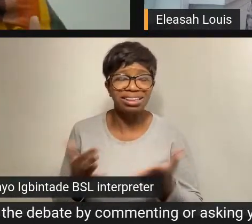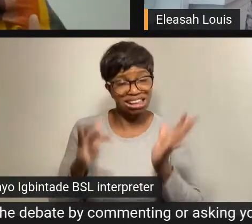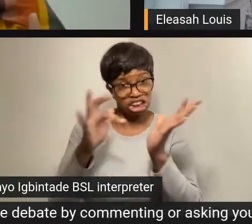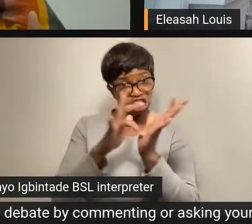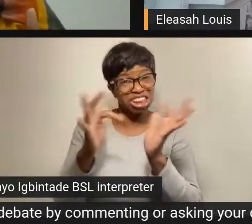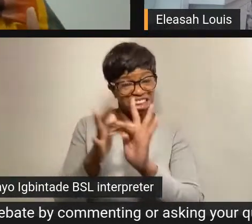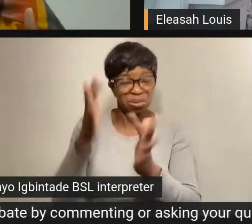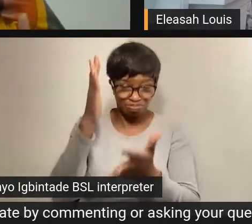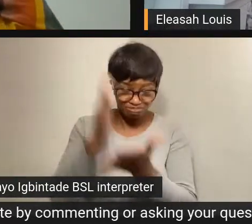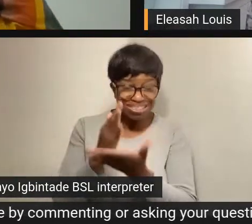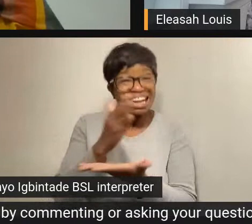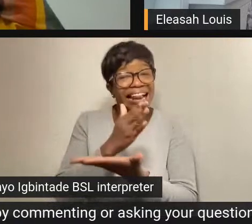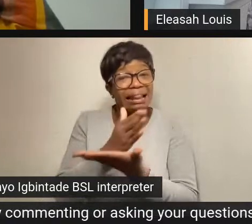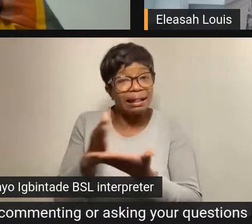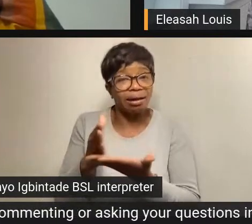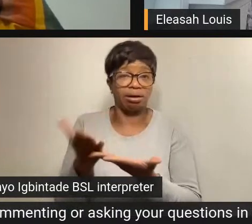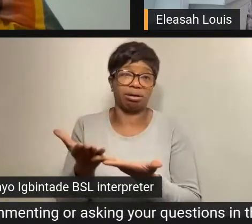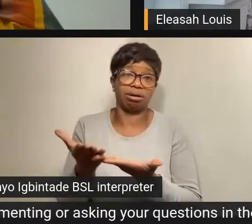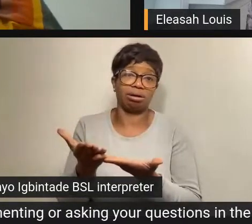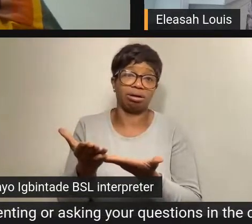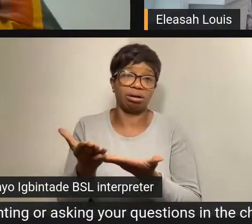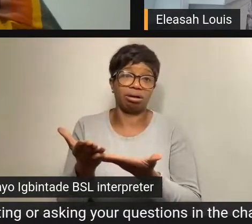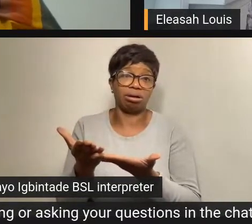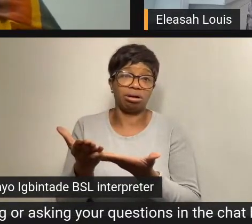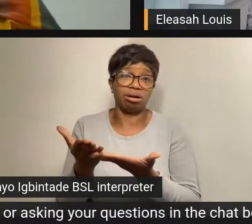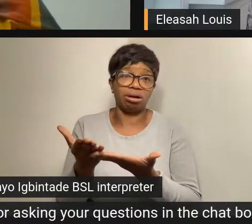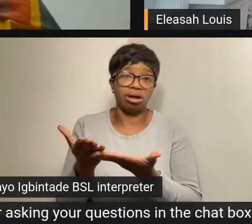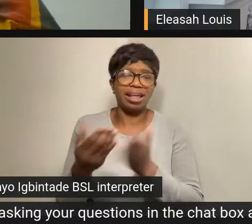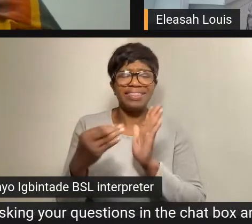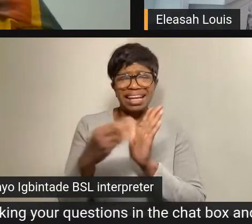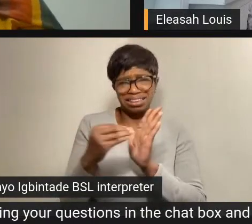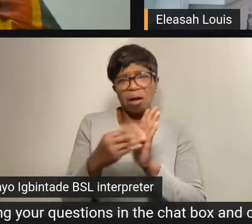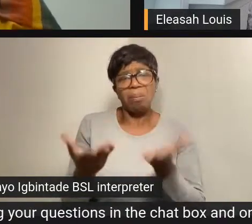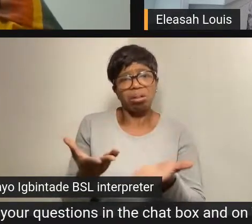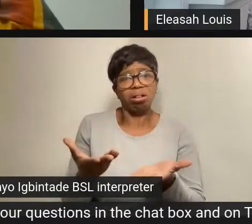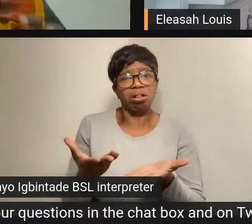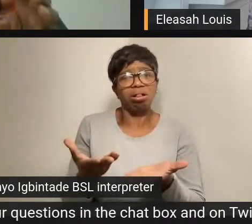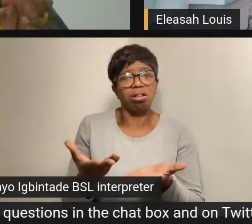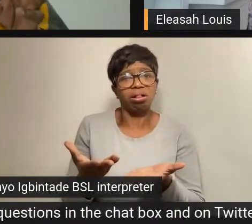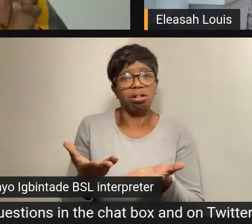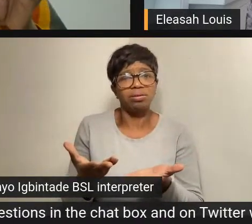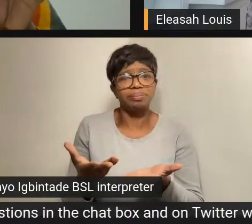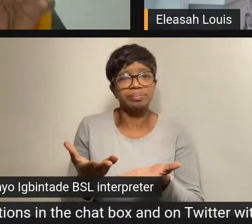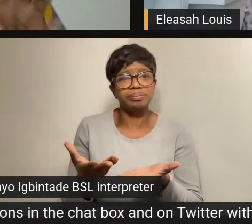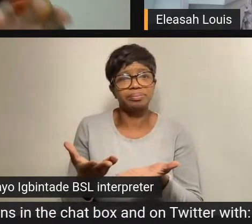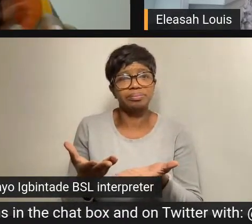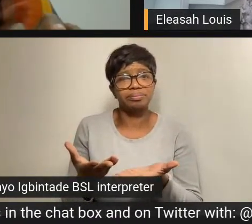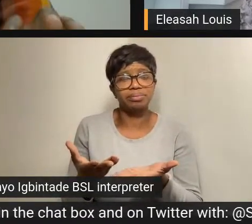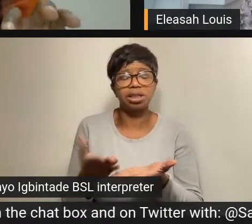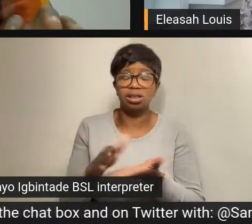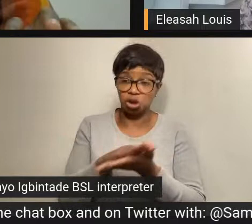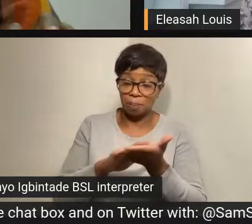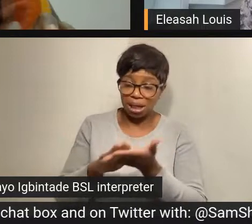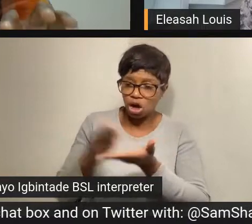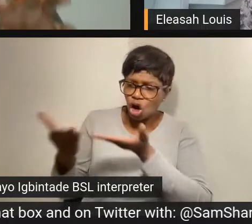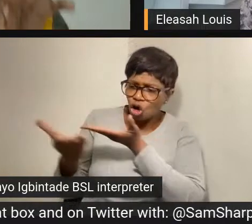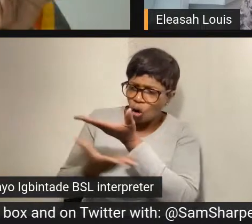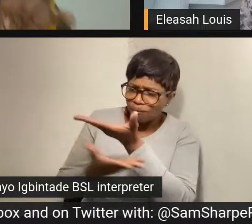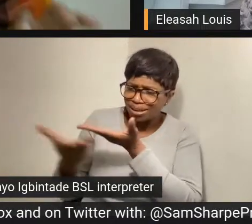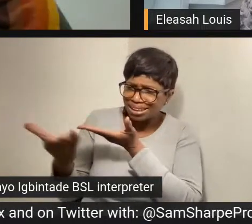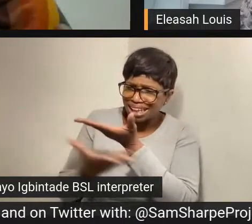clear, right? In the example that I've given. So a conversation around